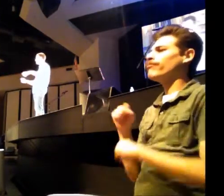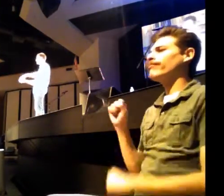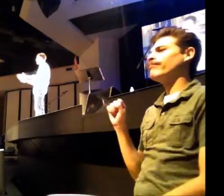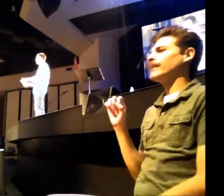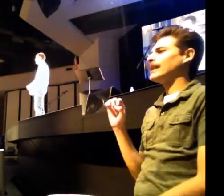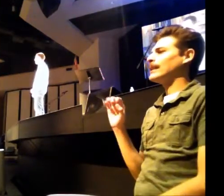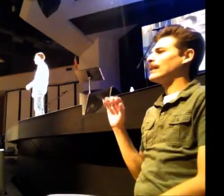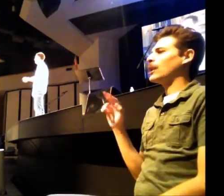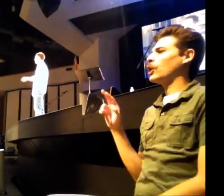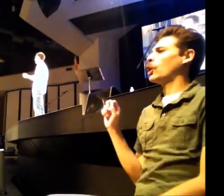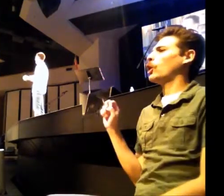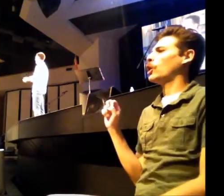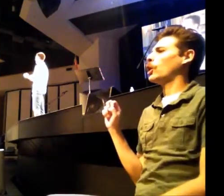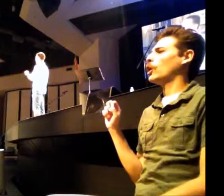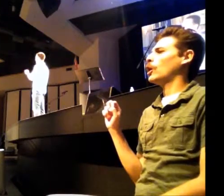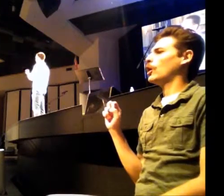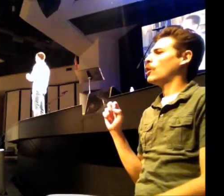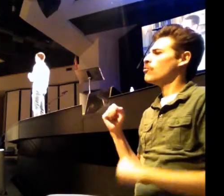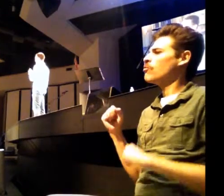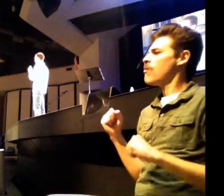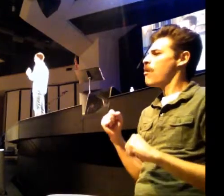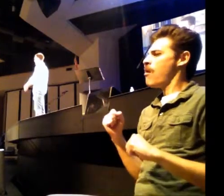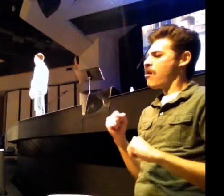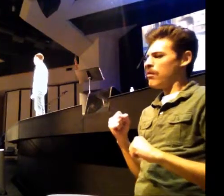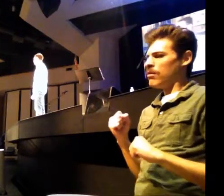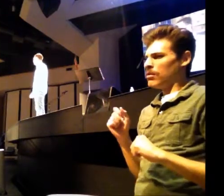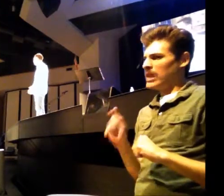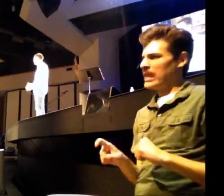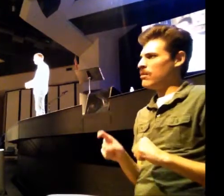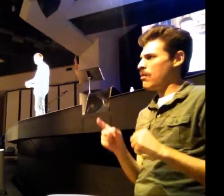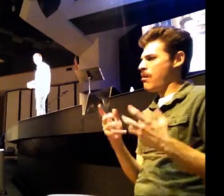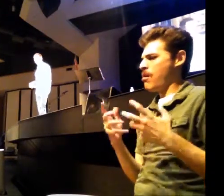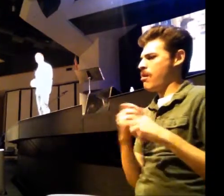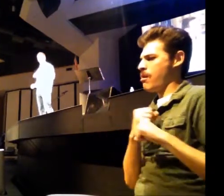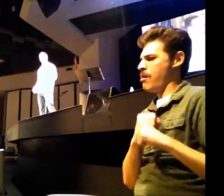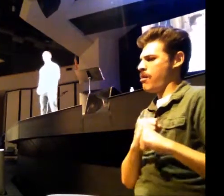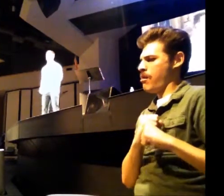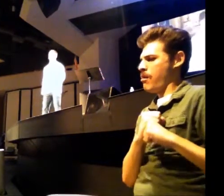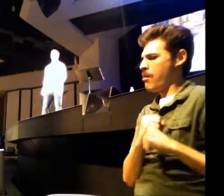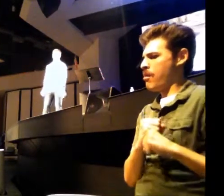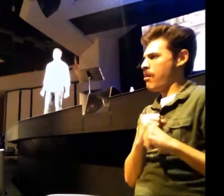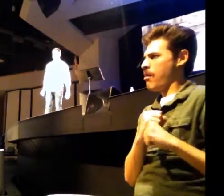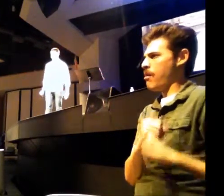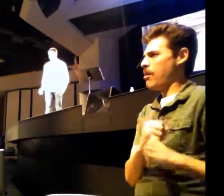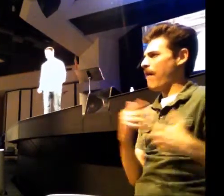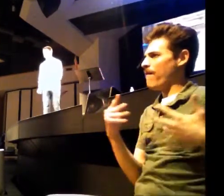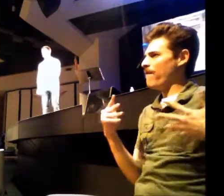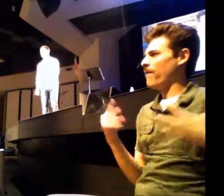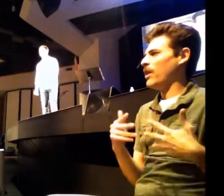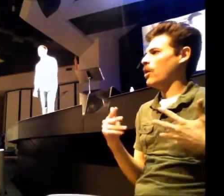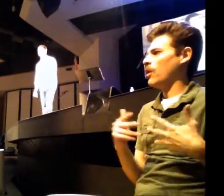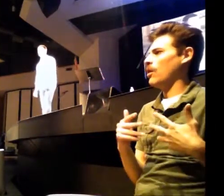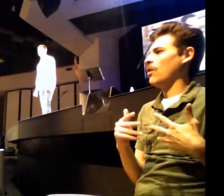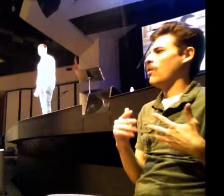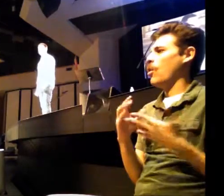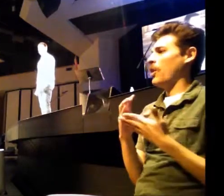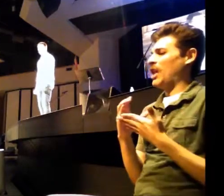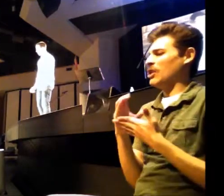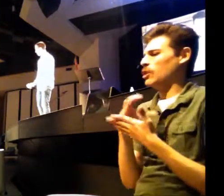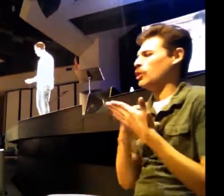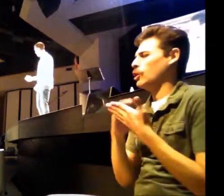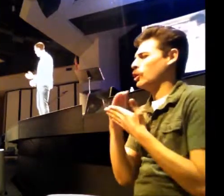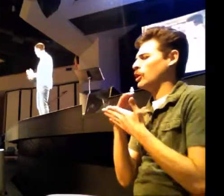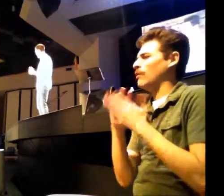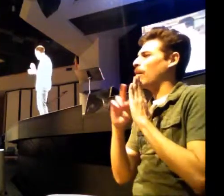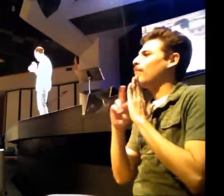whole life trying to make everything okay, and nothing ever really is. Some of us are slaves to our search for meaning.